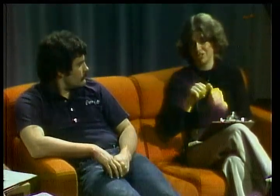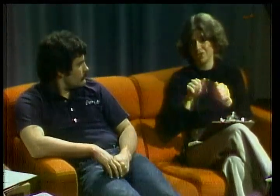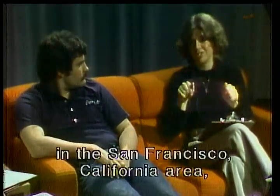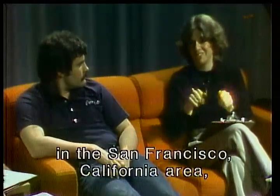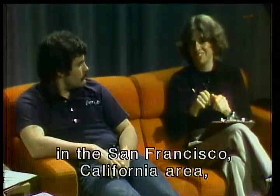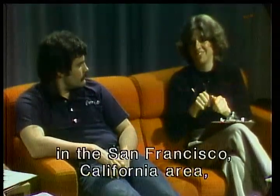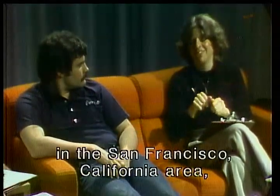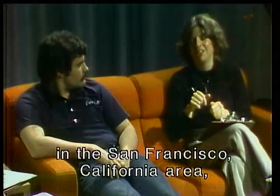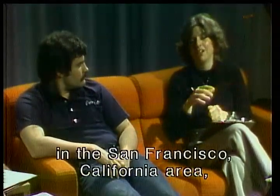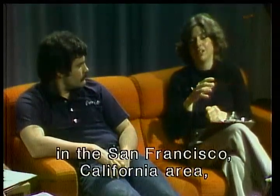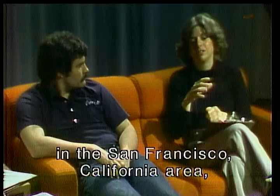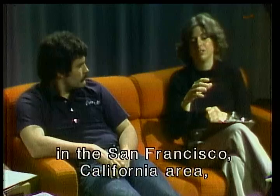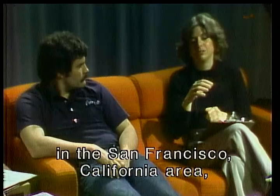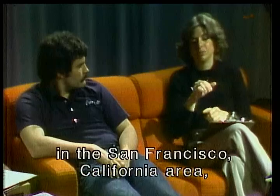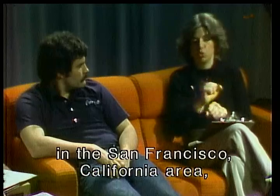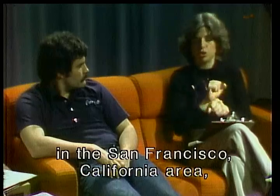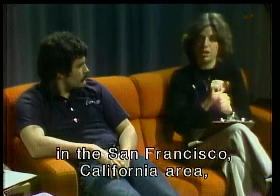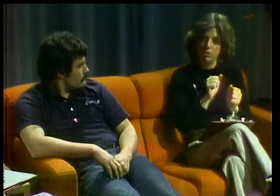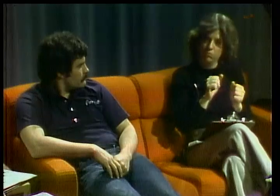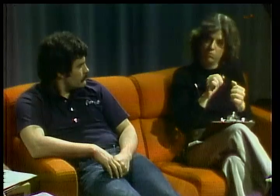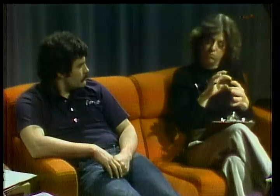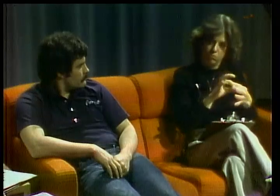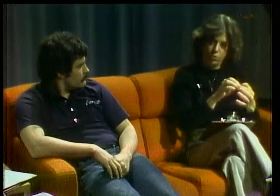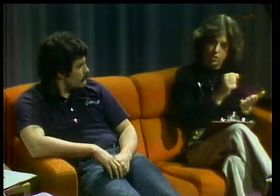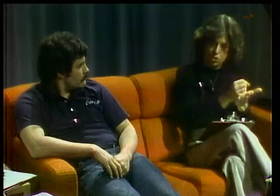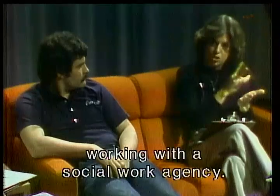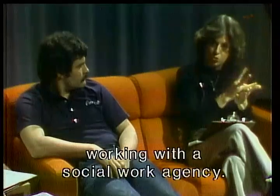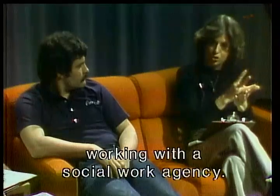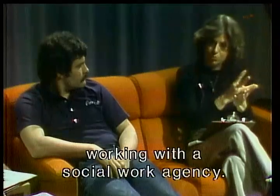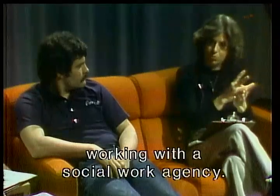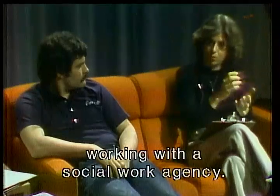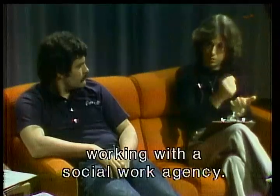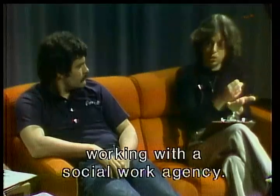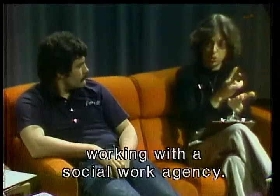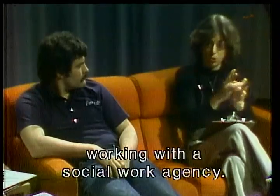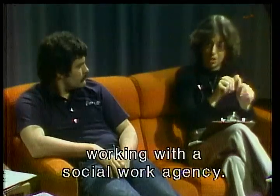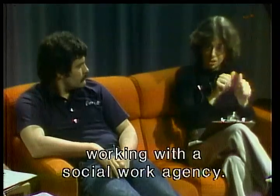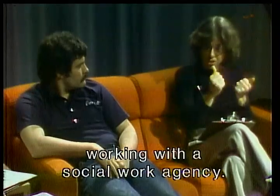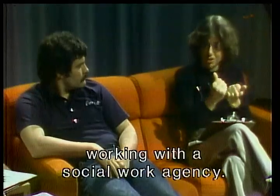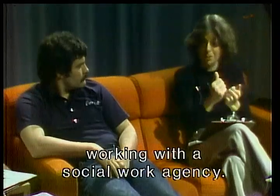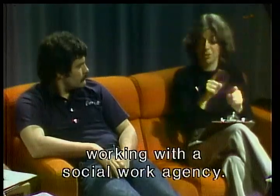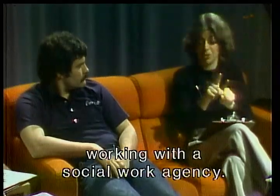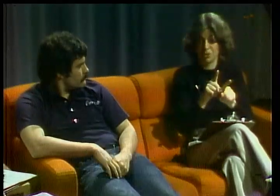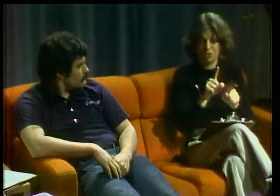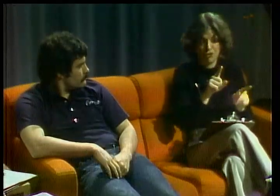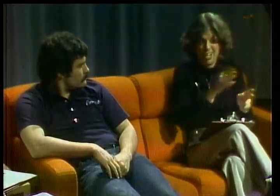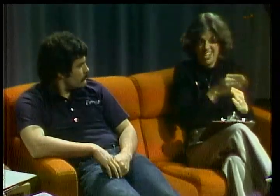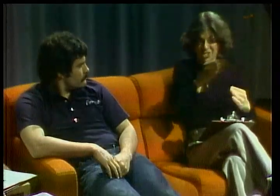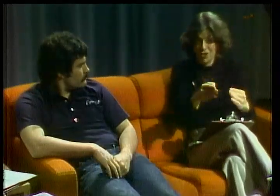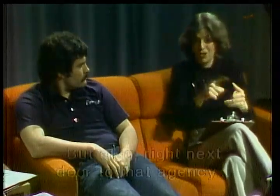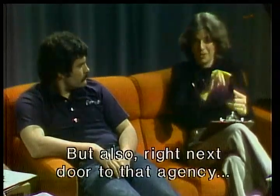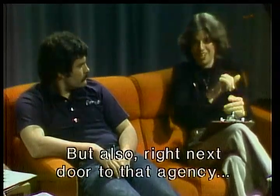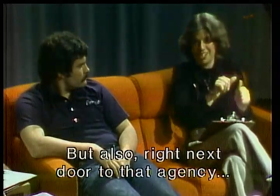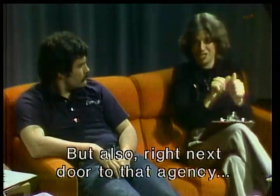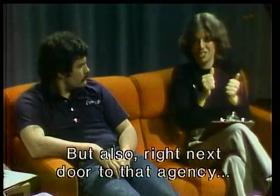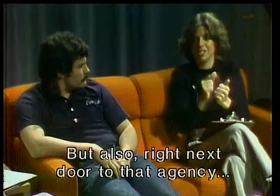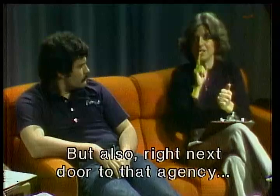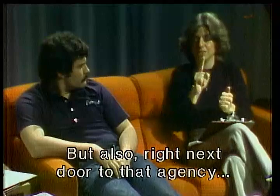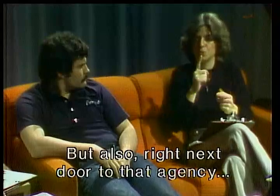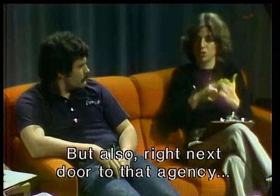area, working with a social work agency, but also right next door to that agency is what's